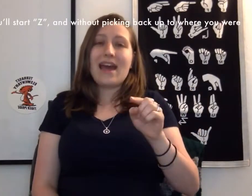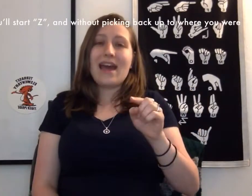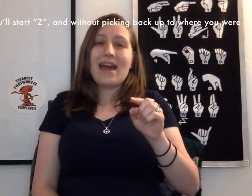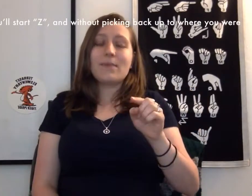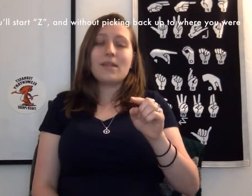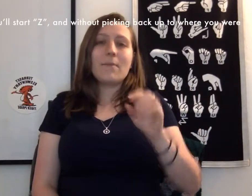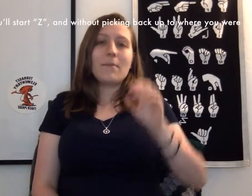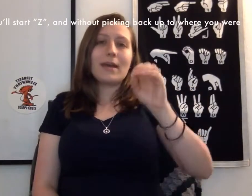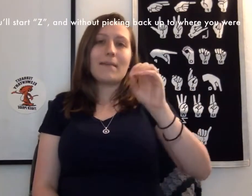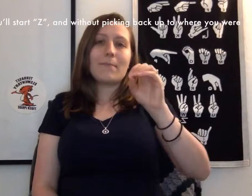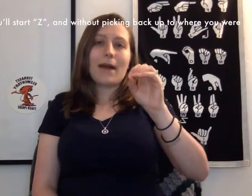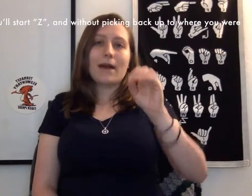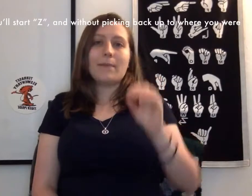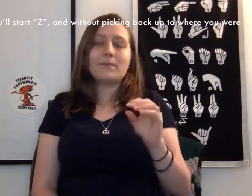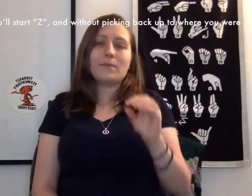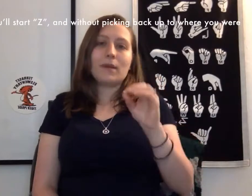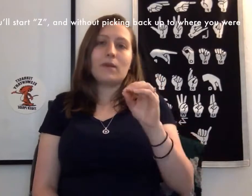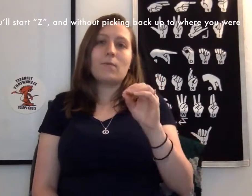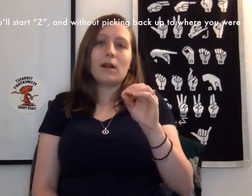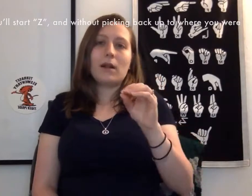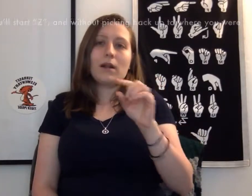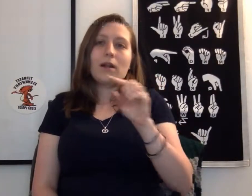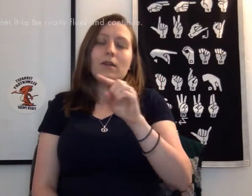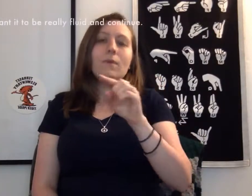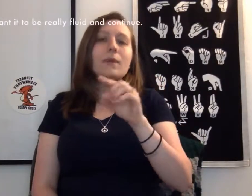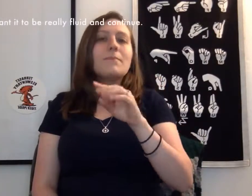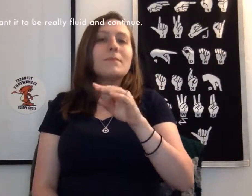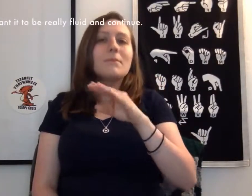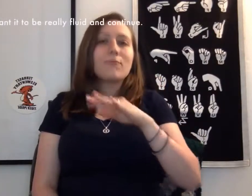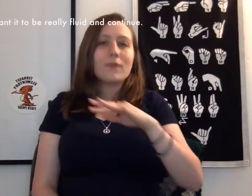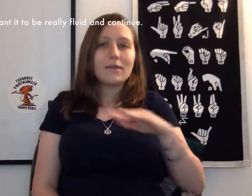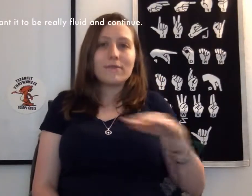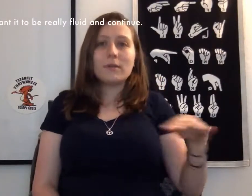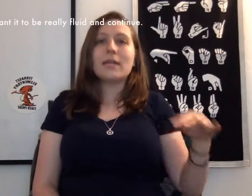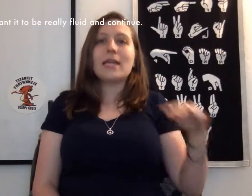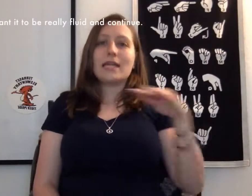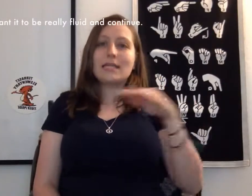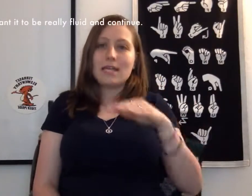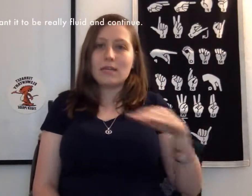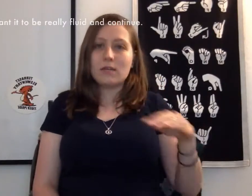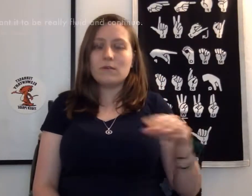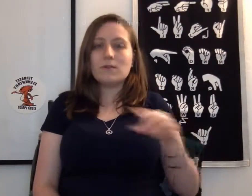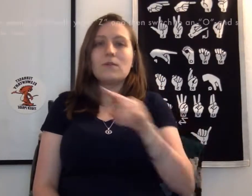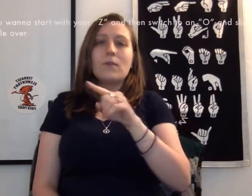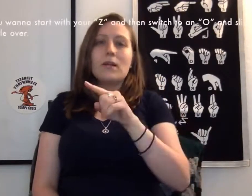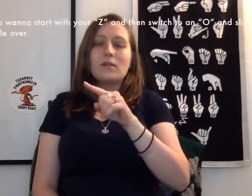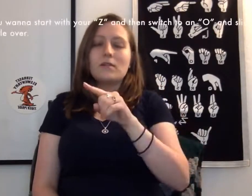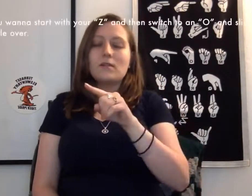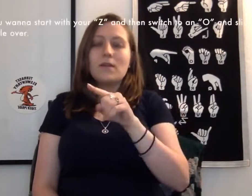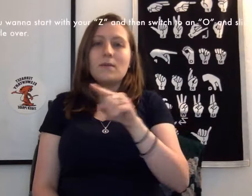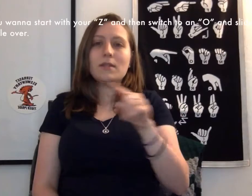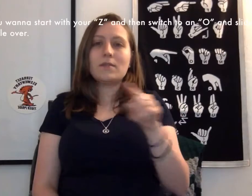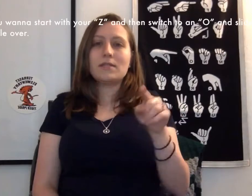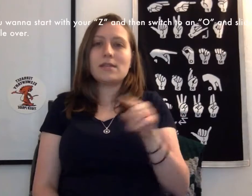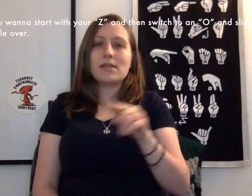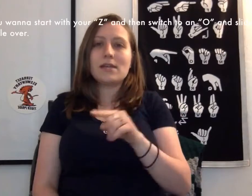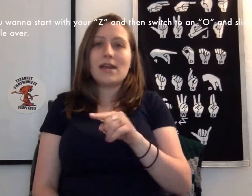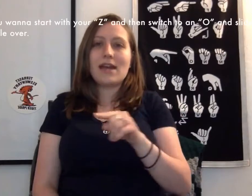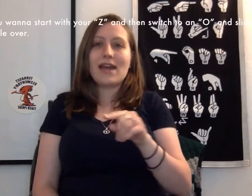and without picking back up to where you were, you want it to be really fluid and continue. So you want to start with your Z and then